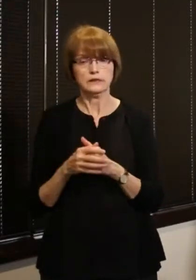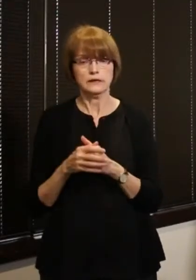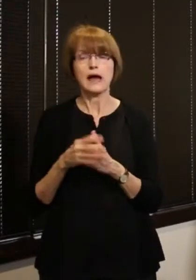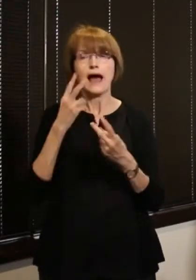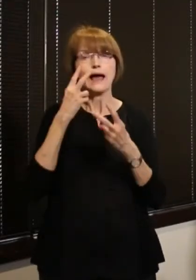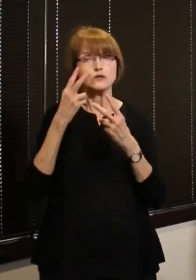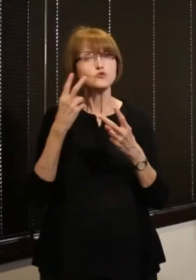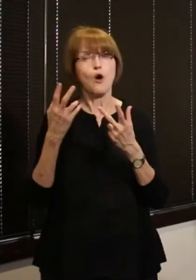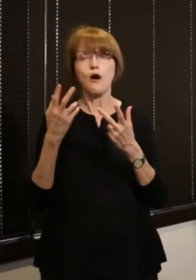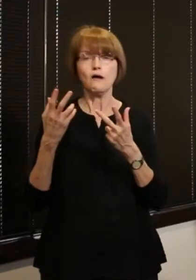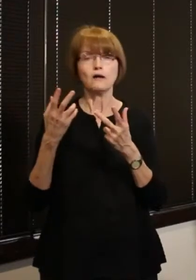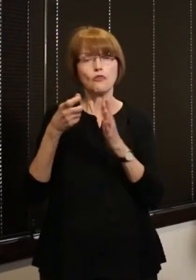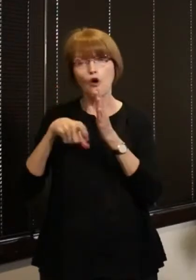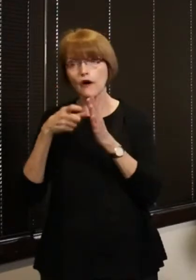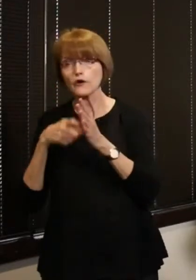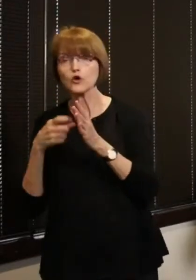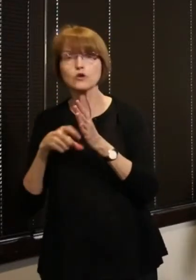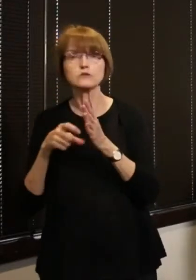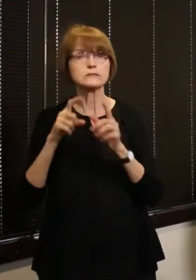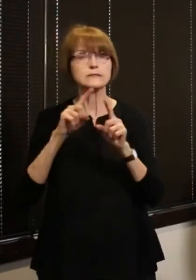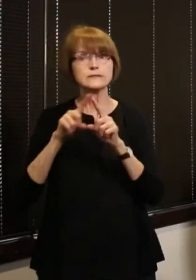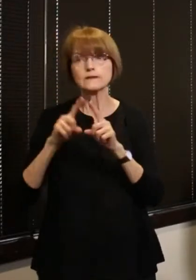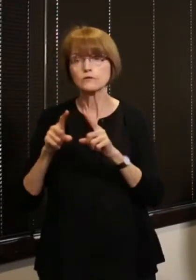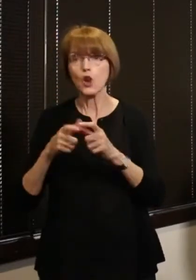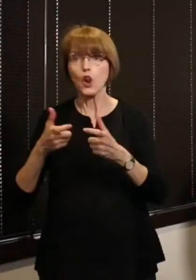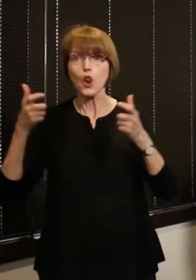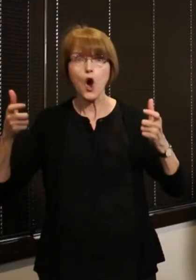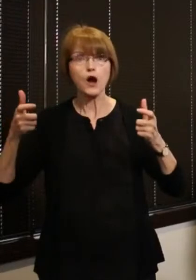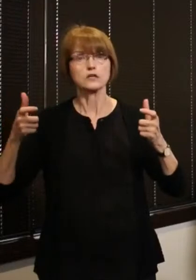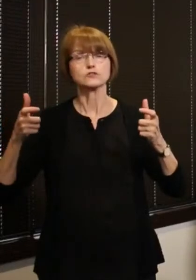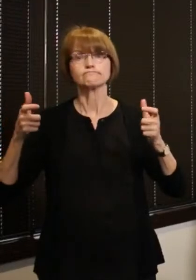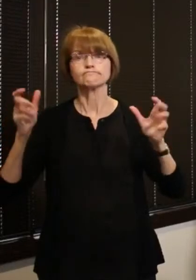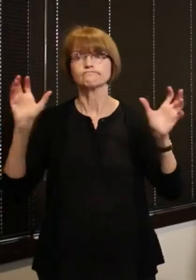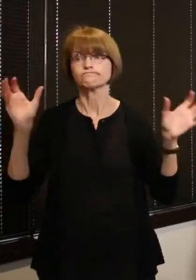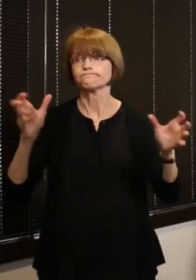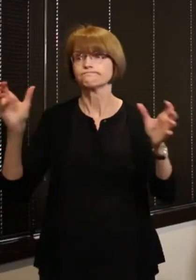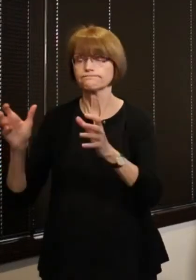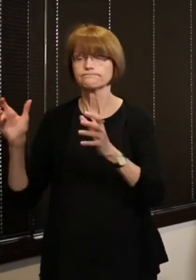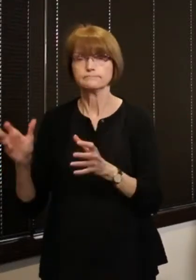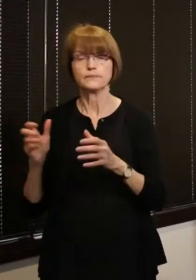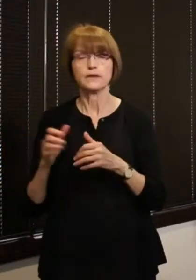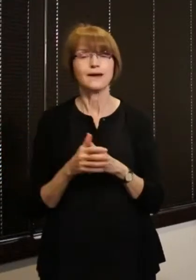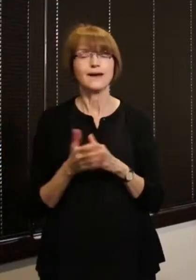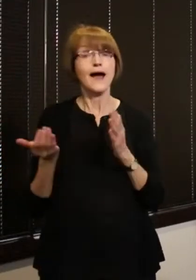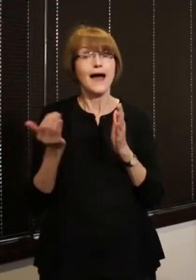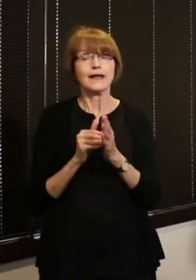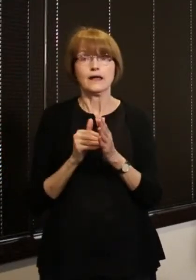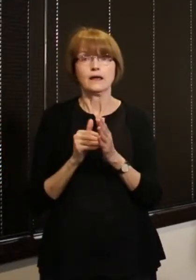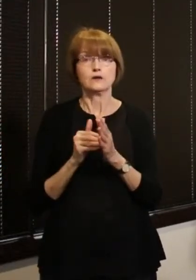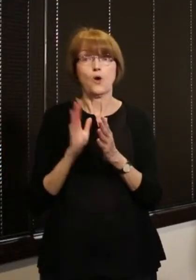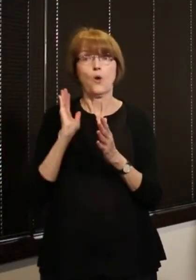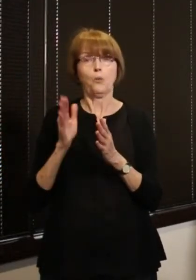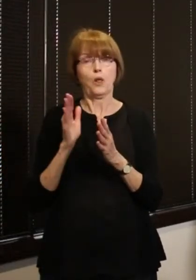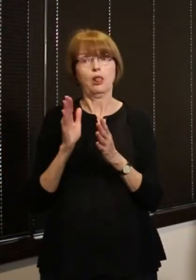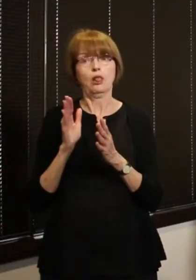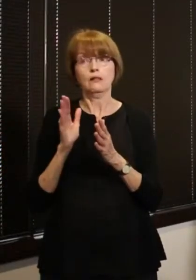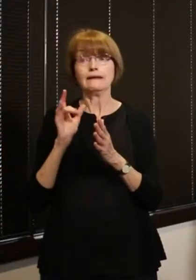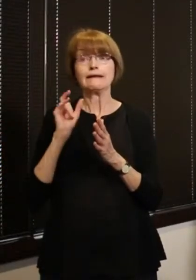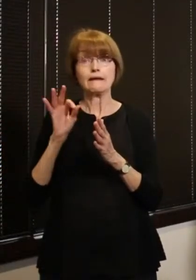that. Again, it takes time for those cases to show up. So I'll just go back